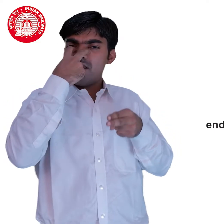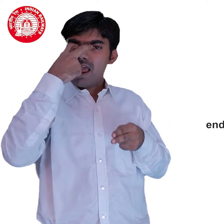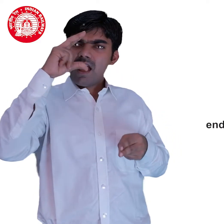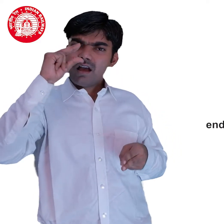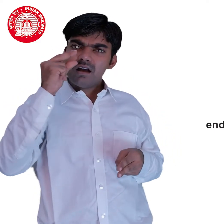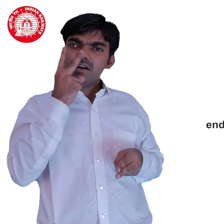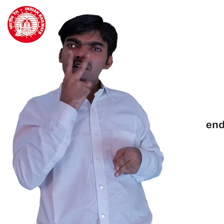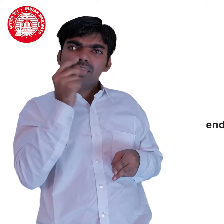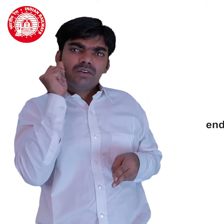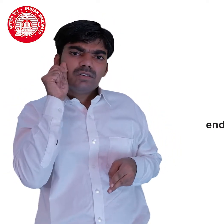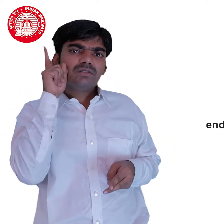vision.